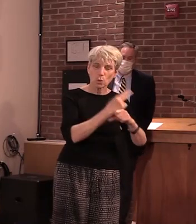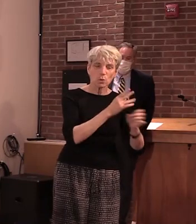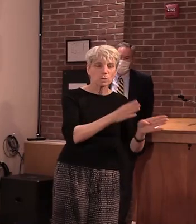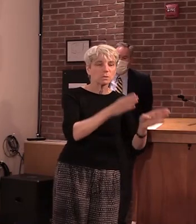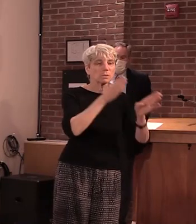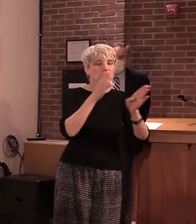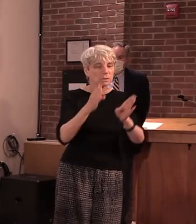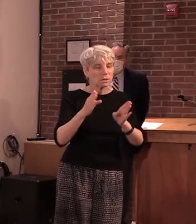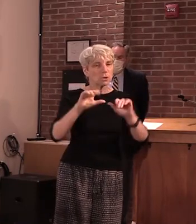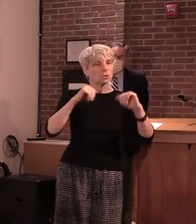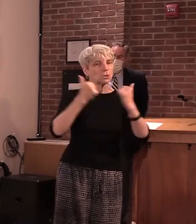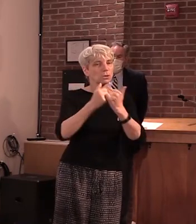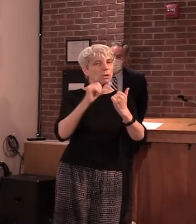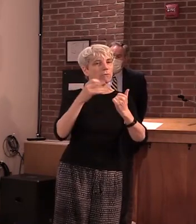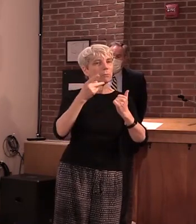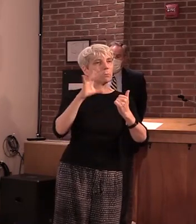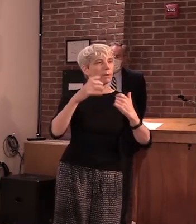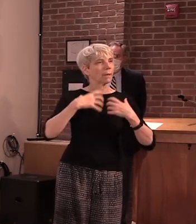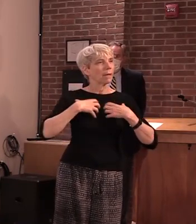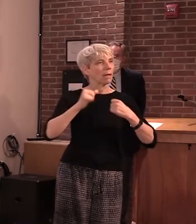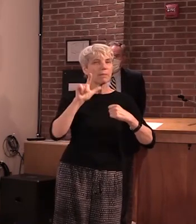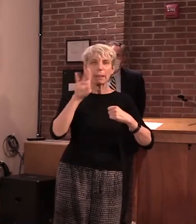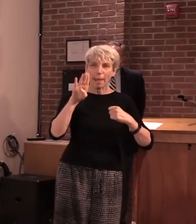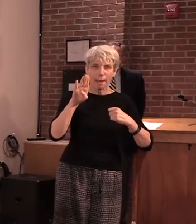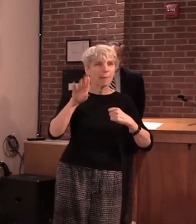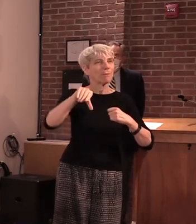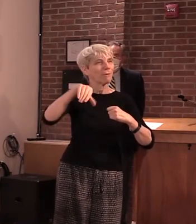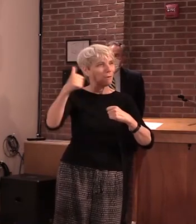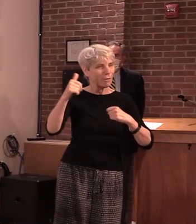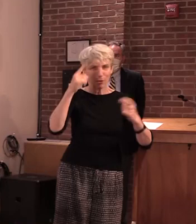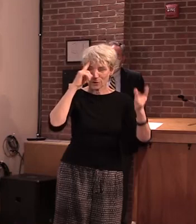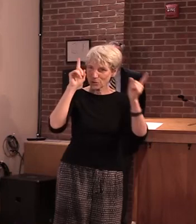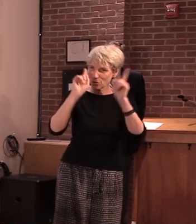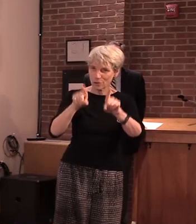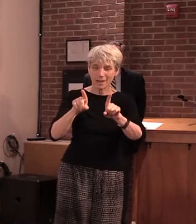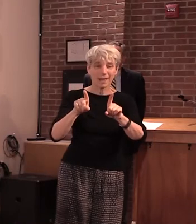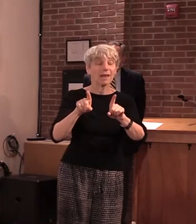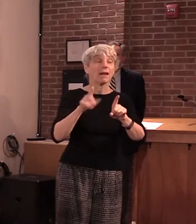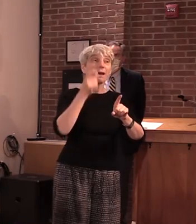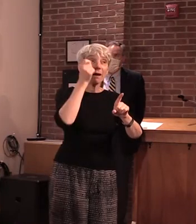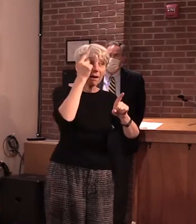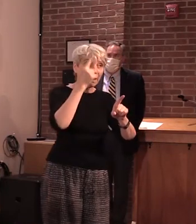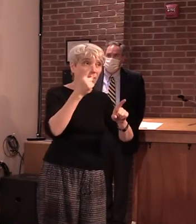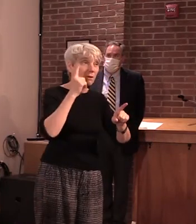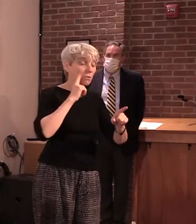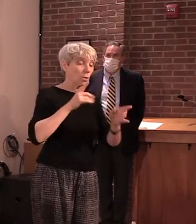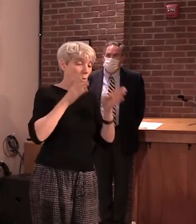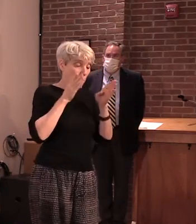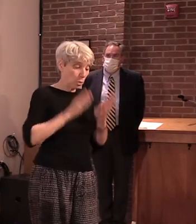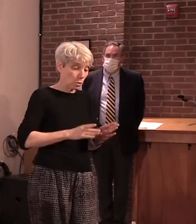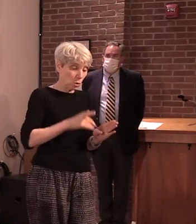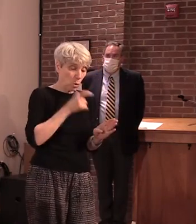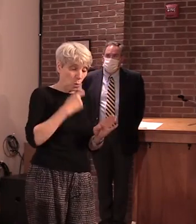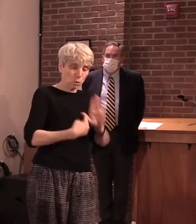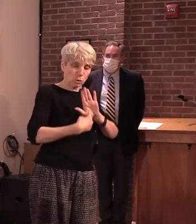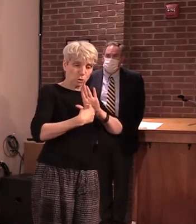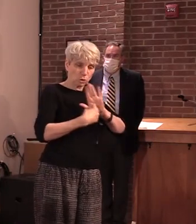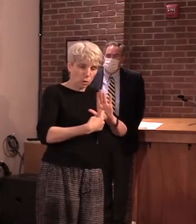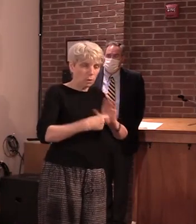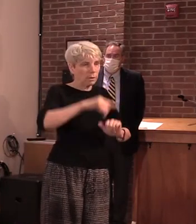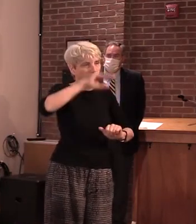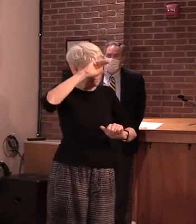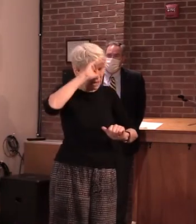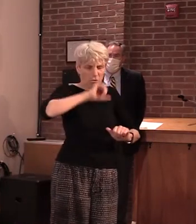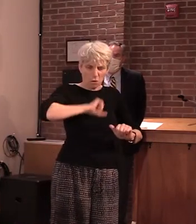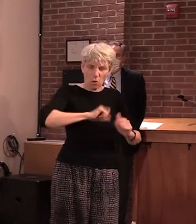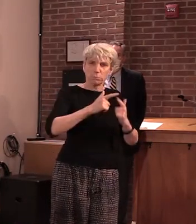and others, for a symptomatic person in the first 5 days of symptoms in a